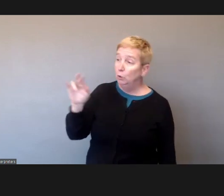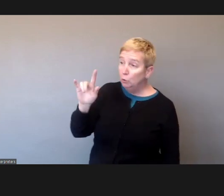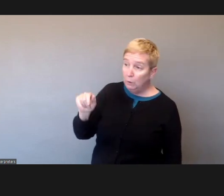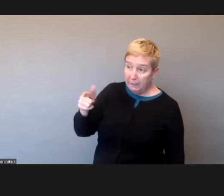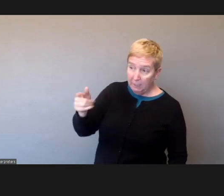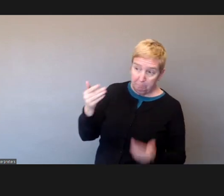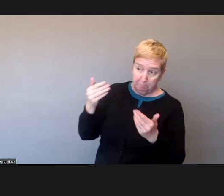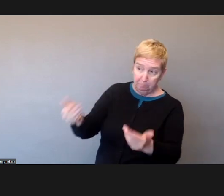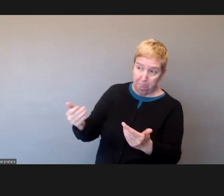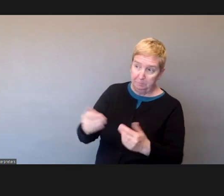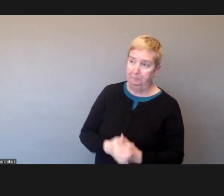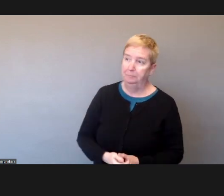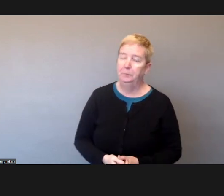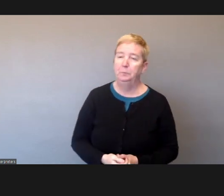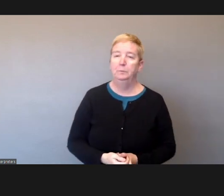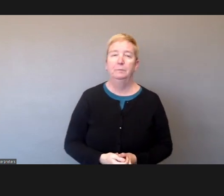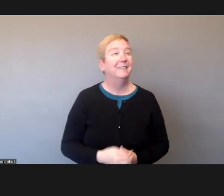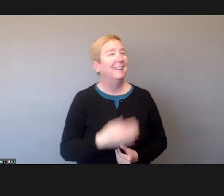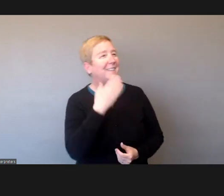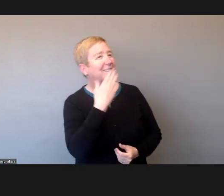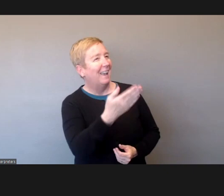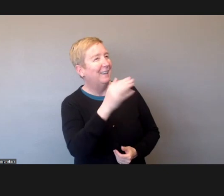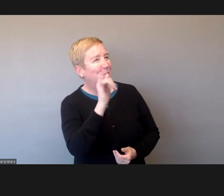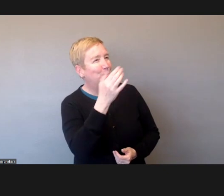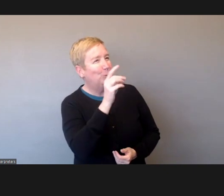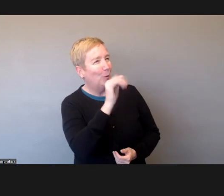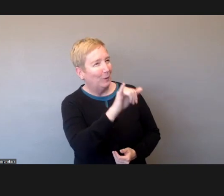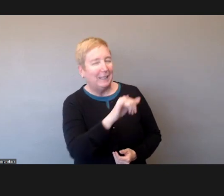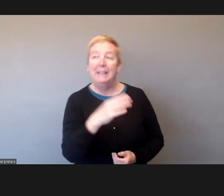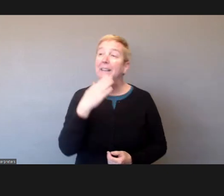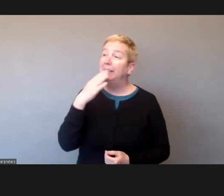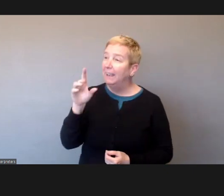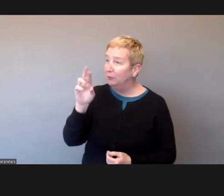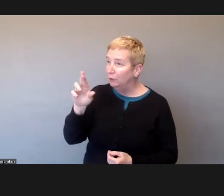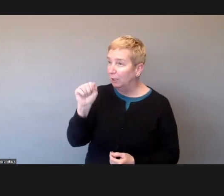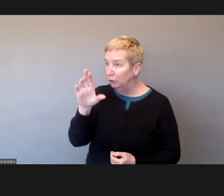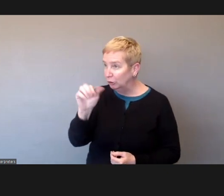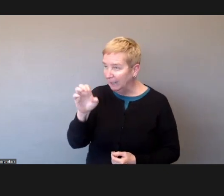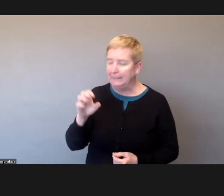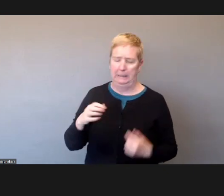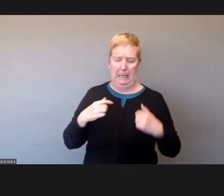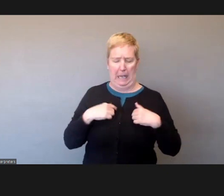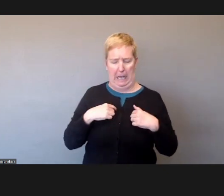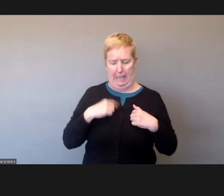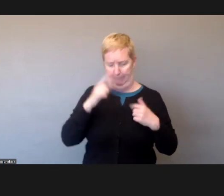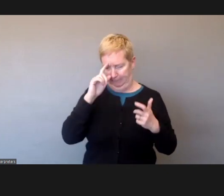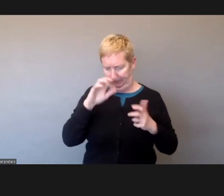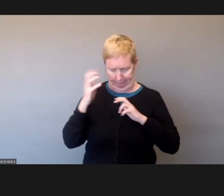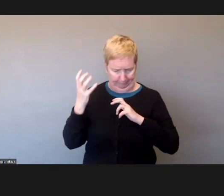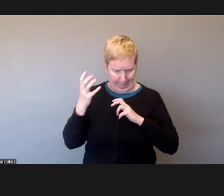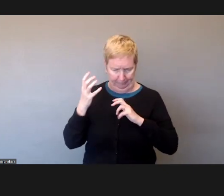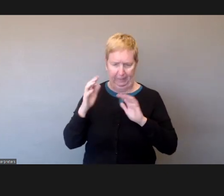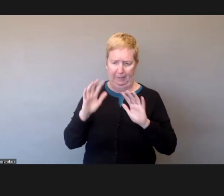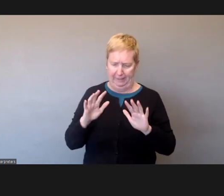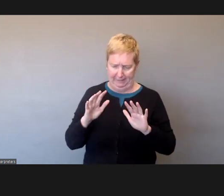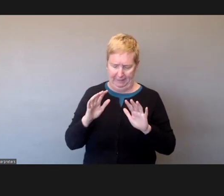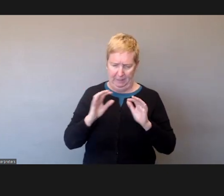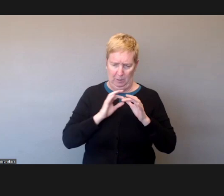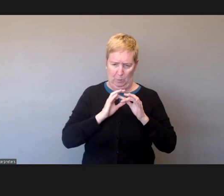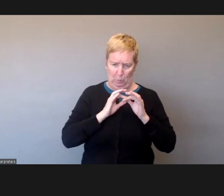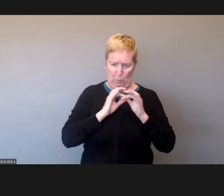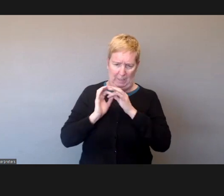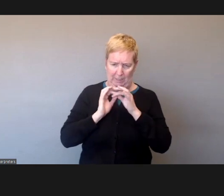to unmute yourself. Thank you, Jody. Thanks, Dr. Scrace. I have some confusion regarding the state's relationship to